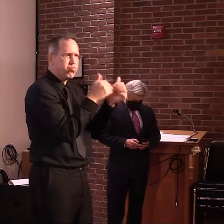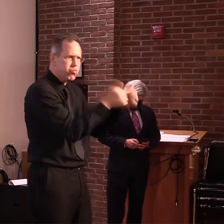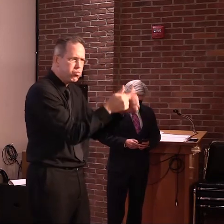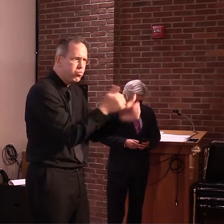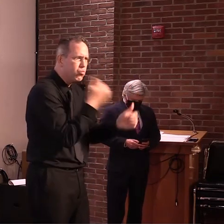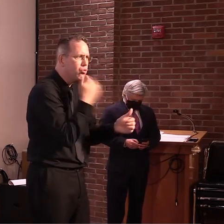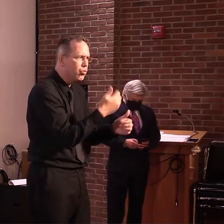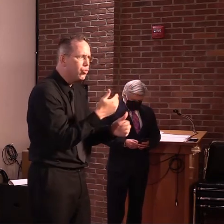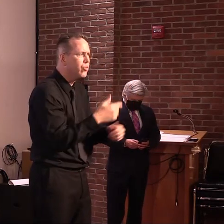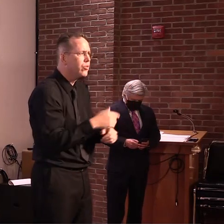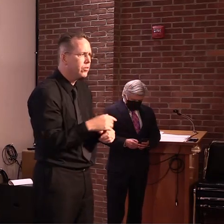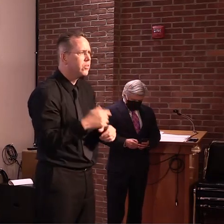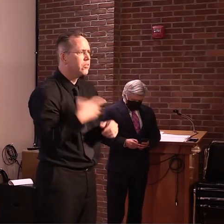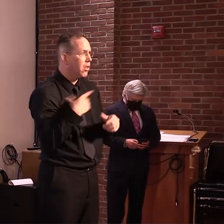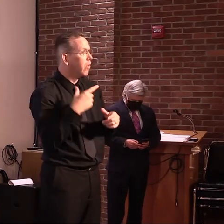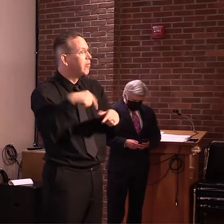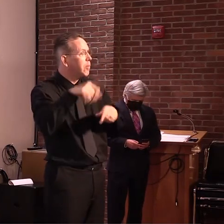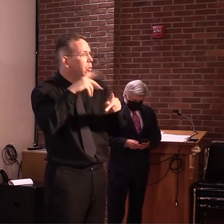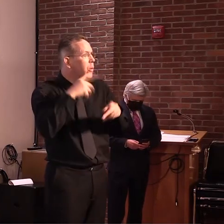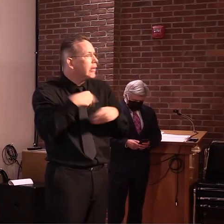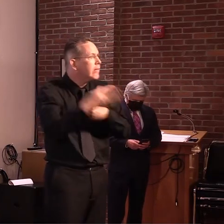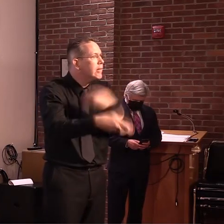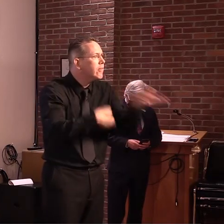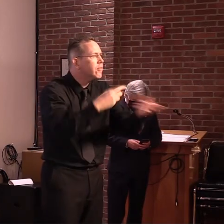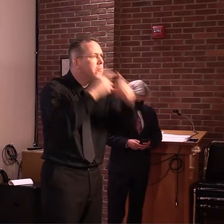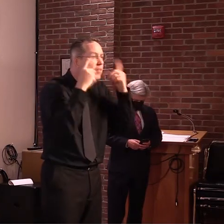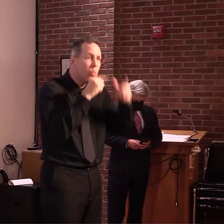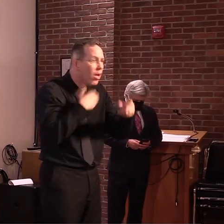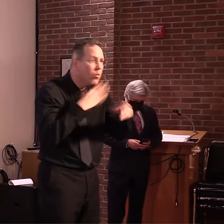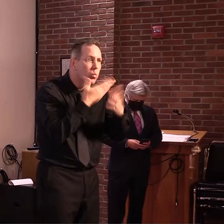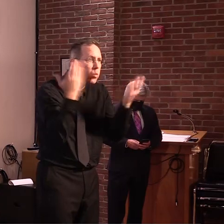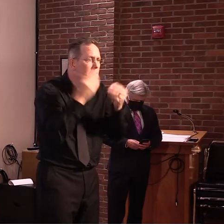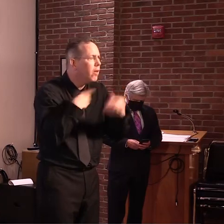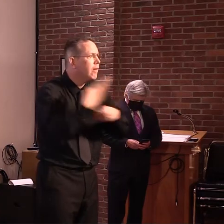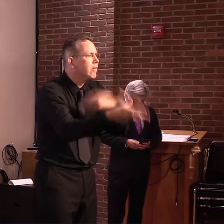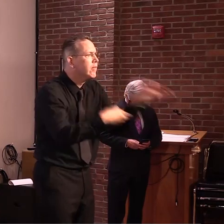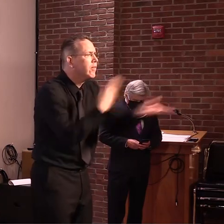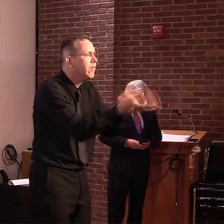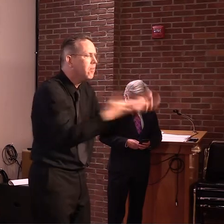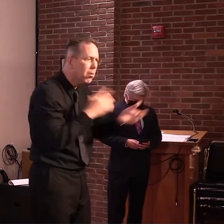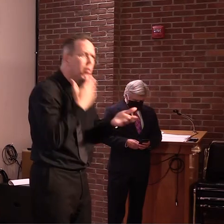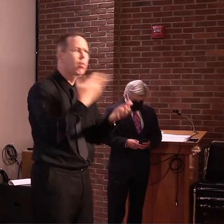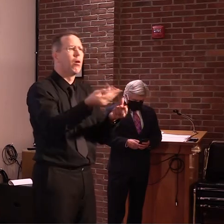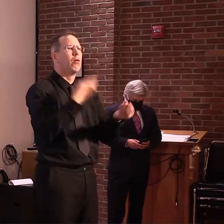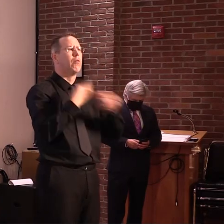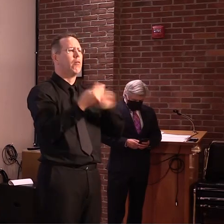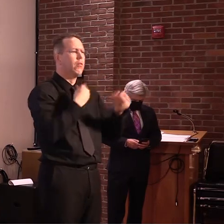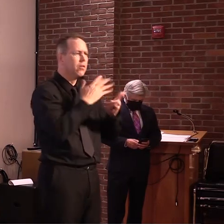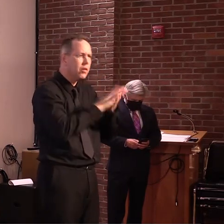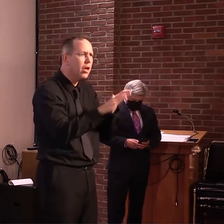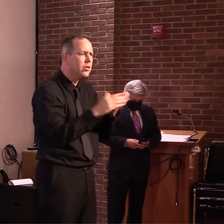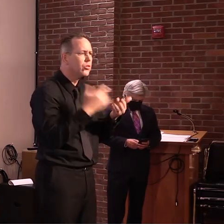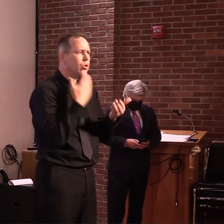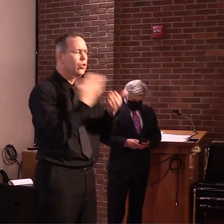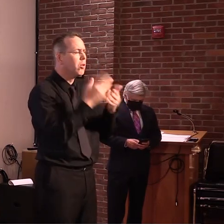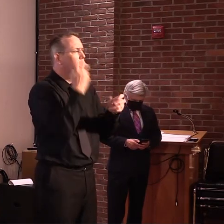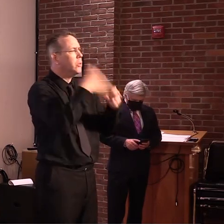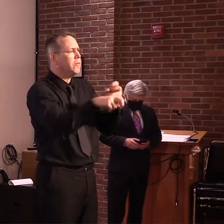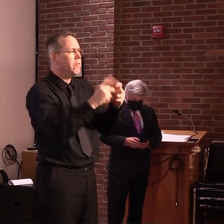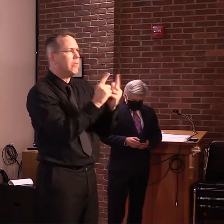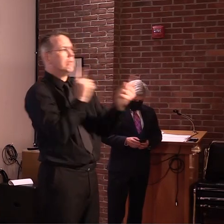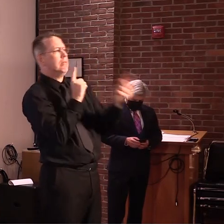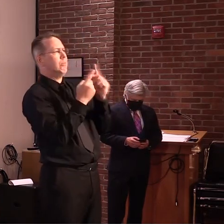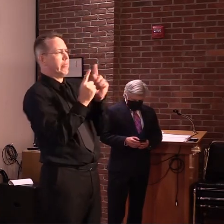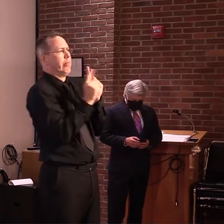A little harder to socially distance, but at the same time, if we are seeing such great results in terms of lack